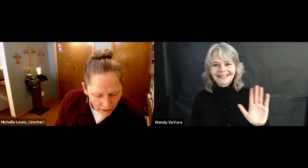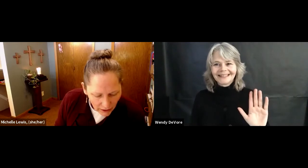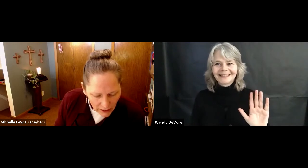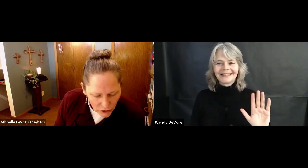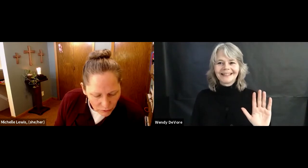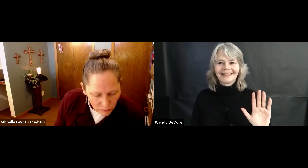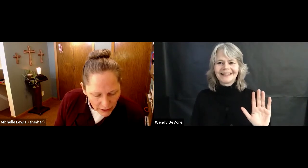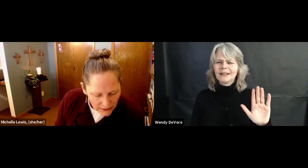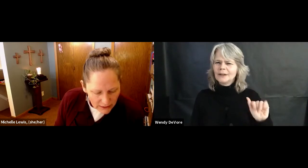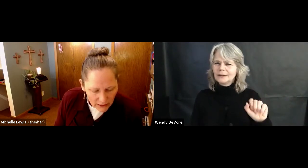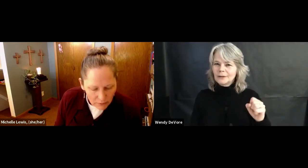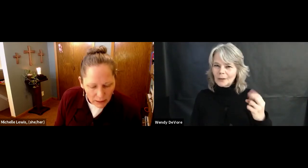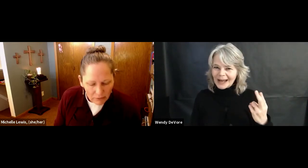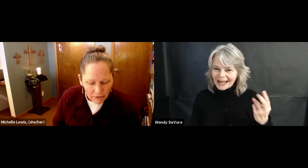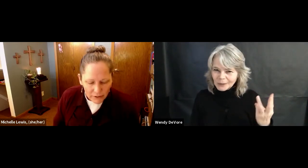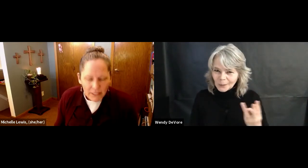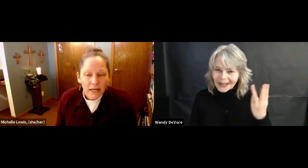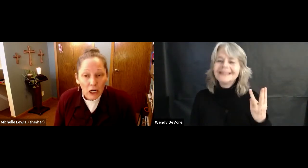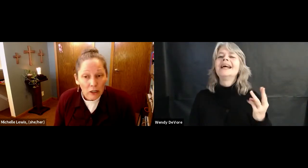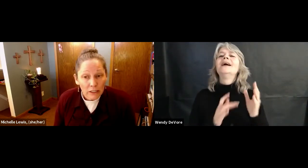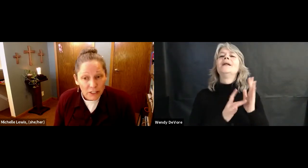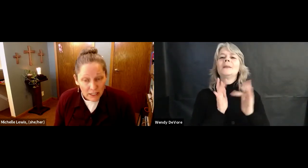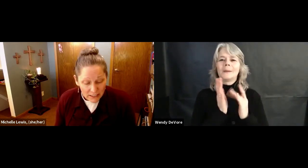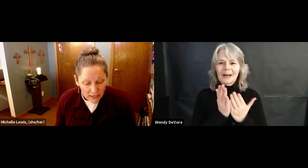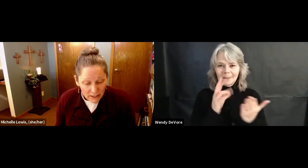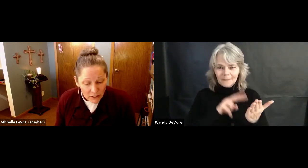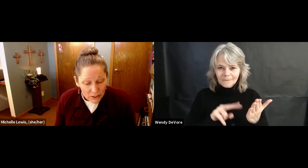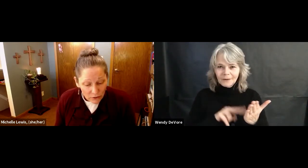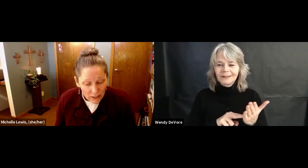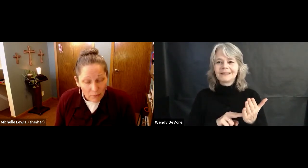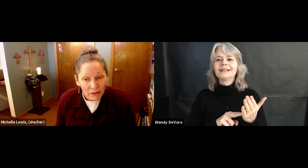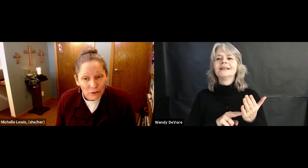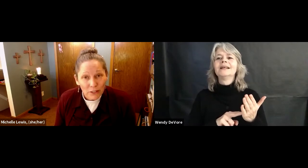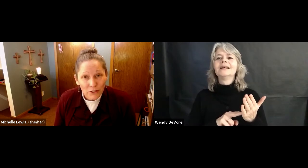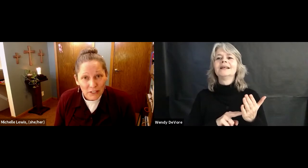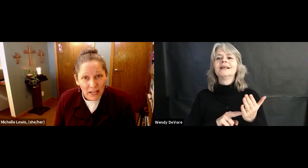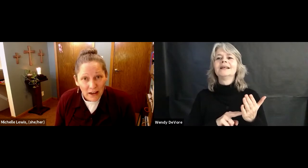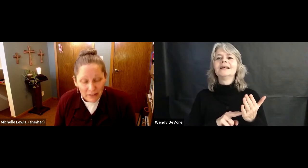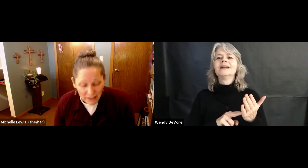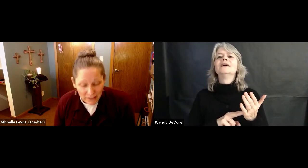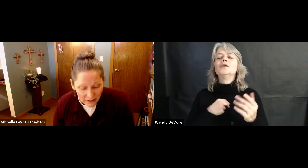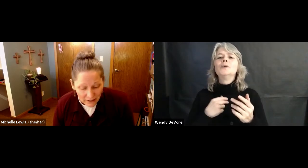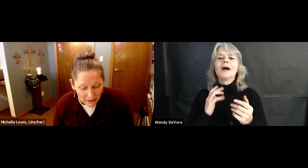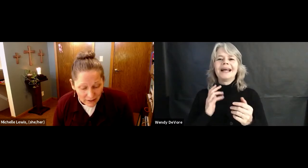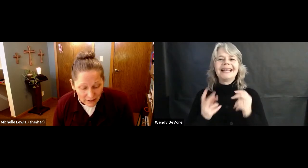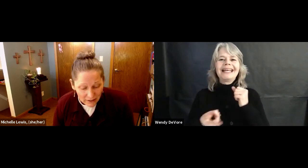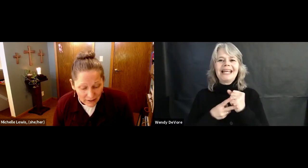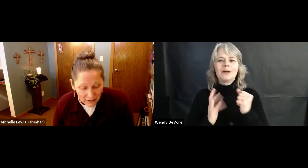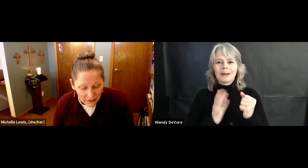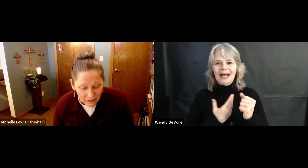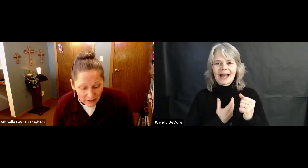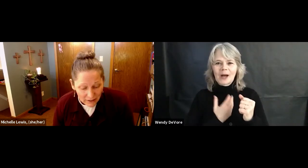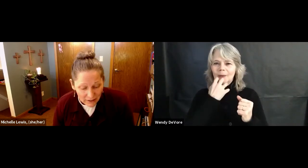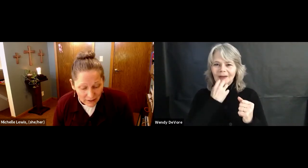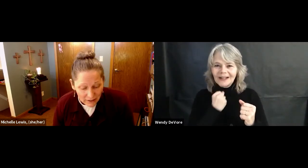On Ash Wednesday, the Bible verse encouraged us to store up our treasures in heaven,